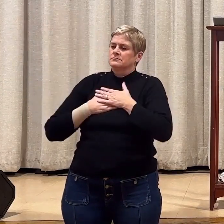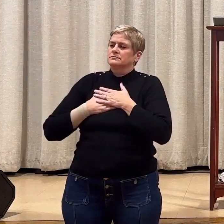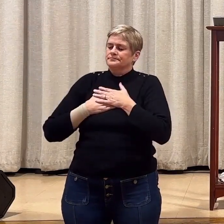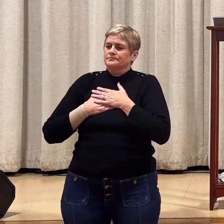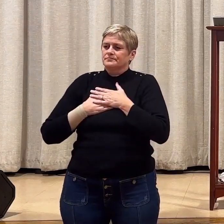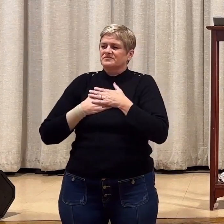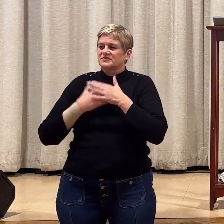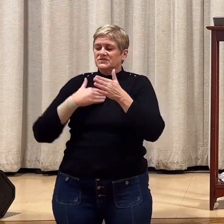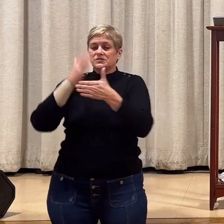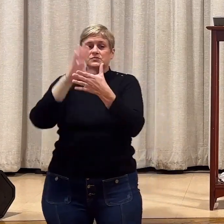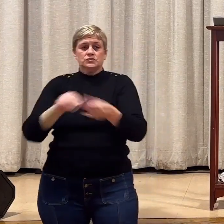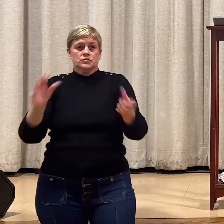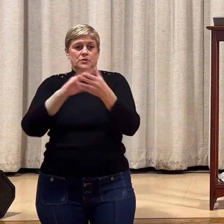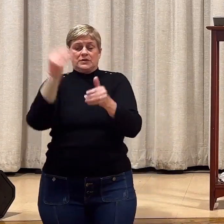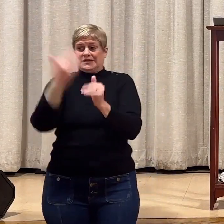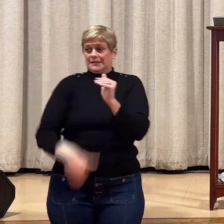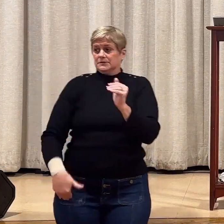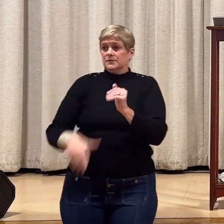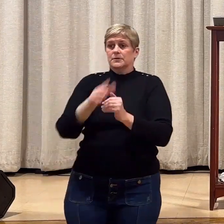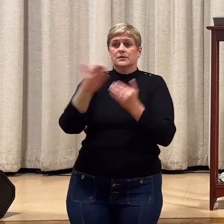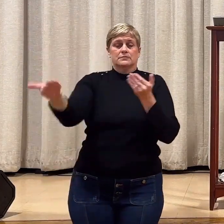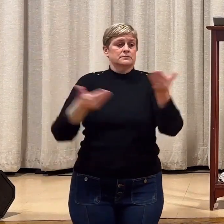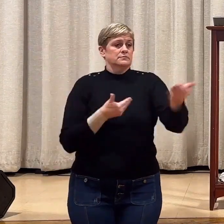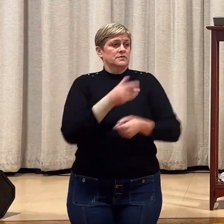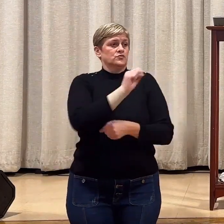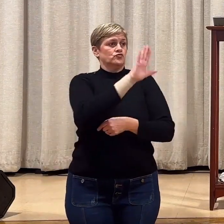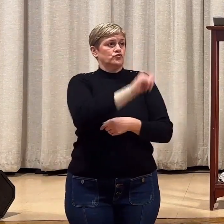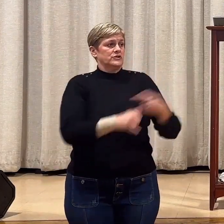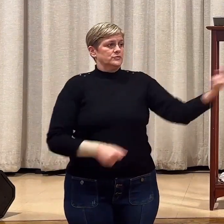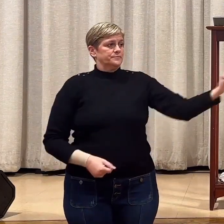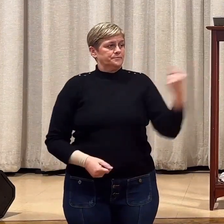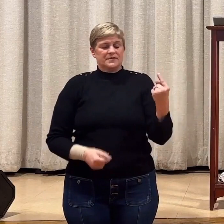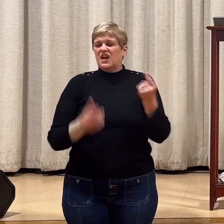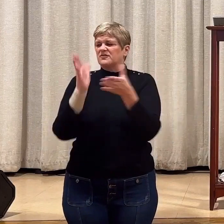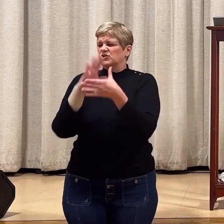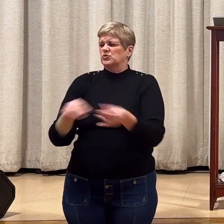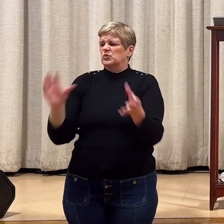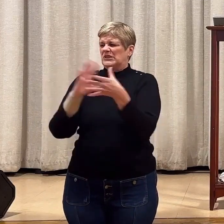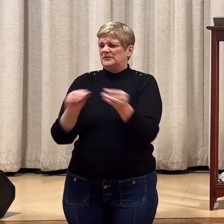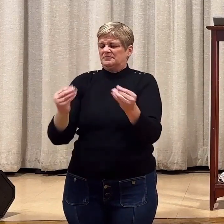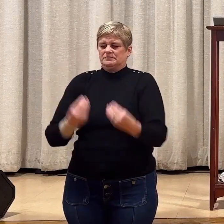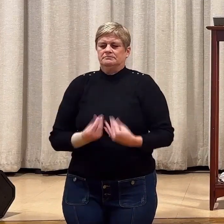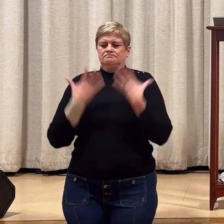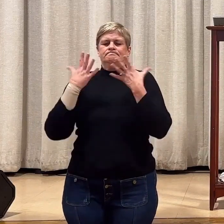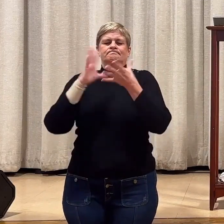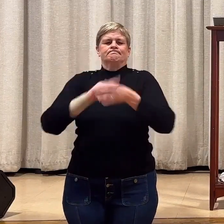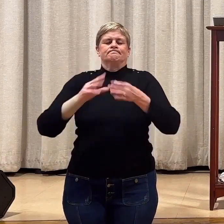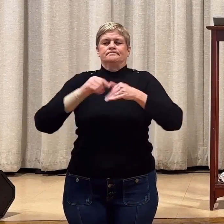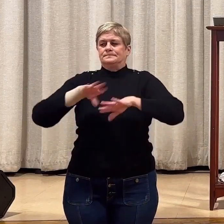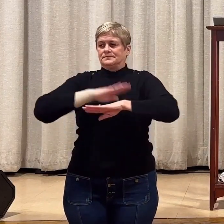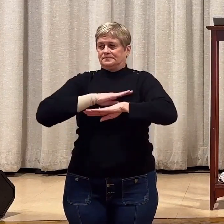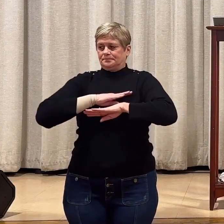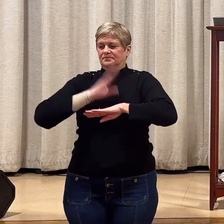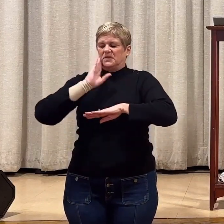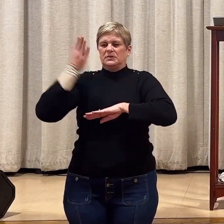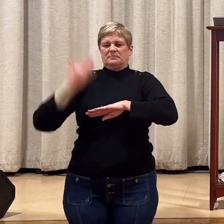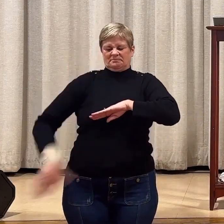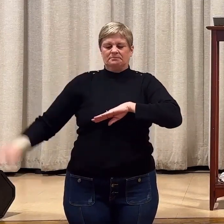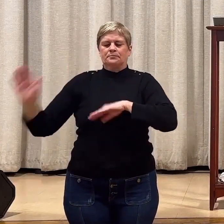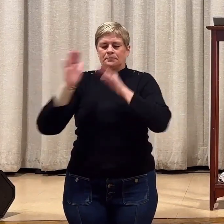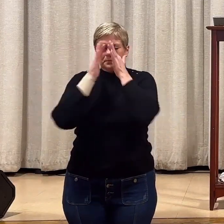with a story. I'm going to invite Troy back up and just share this story, this inspiring story of contentment, and we'll come to a